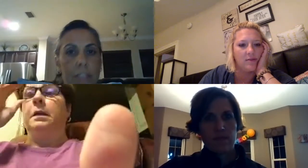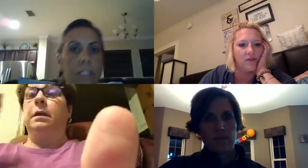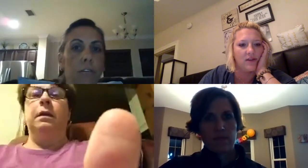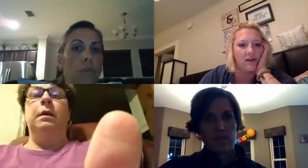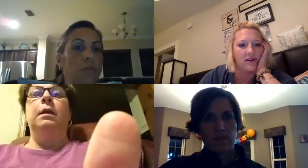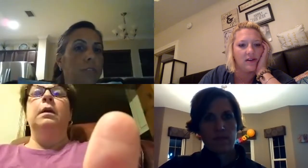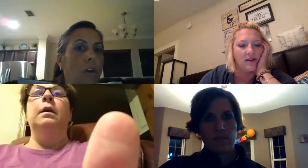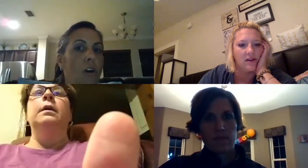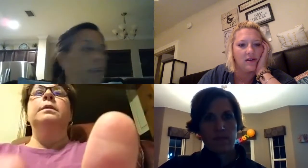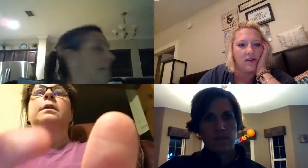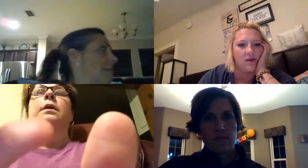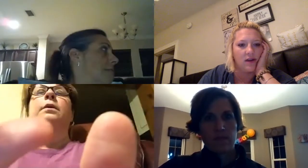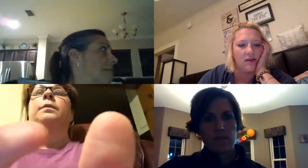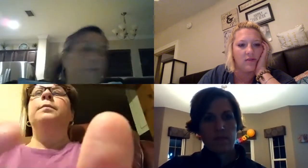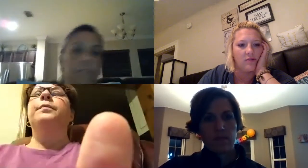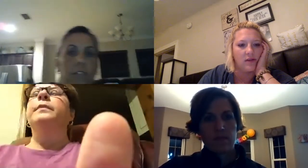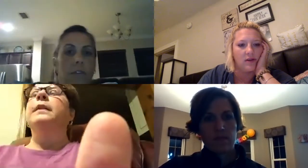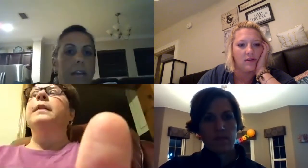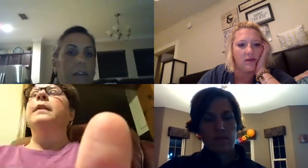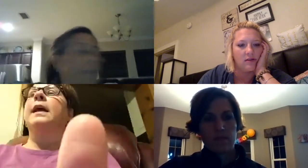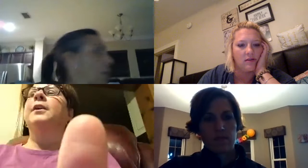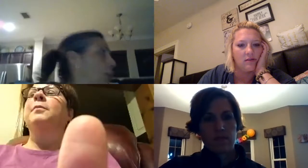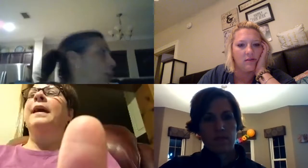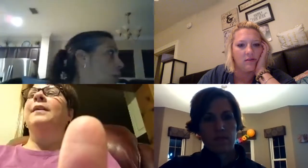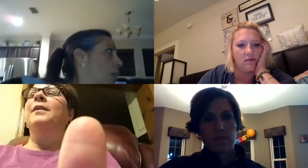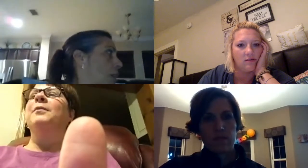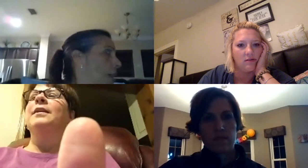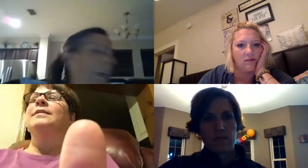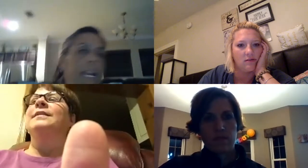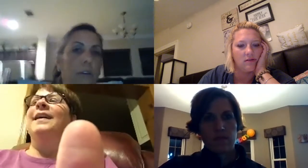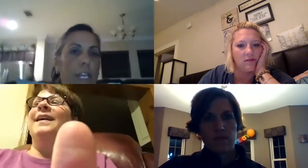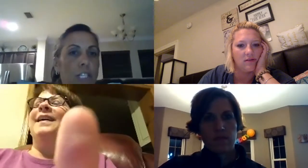Perfect. So now I just gotta go back where I was.